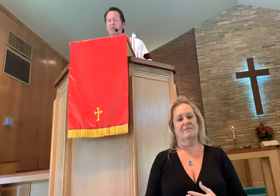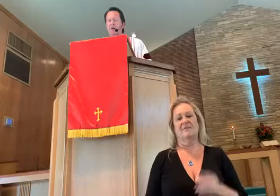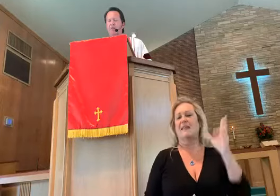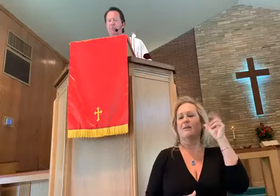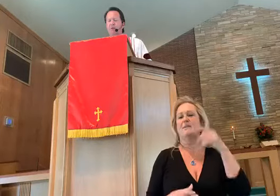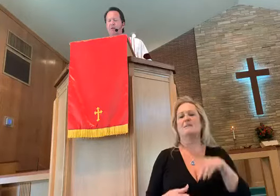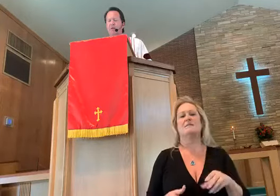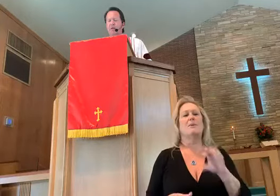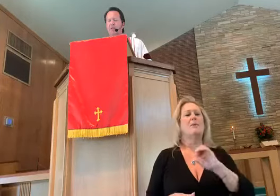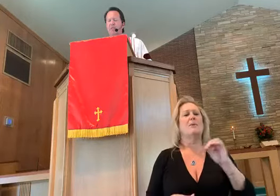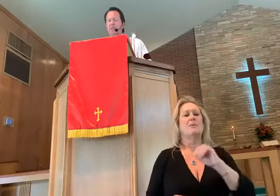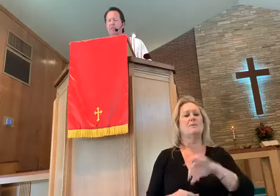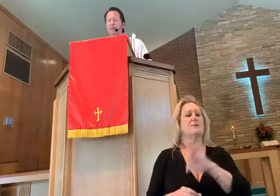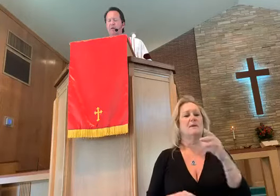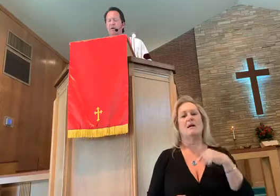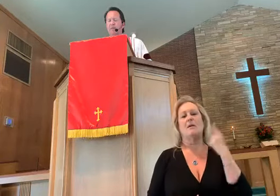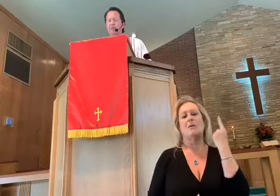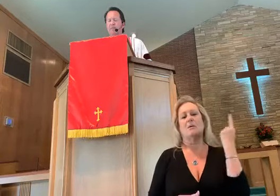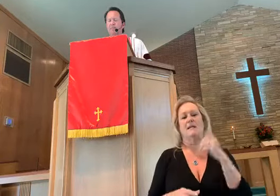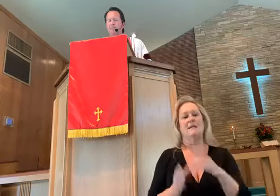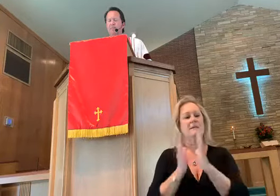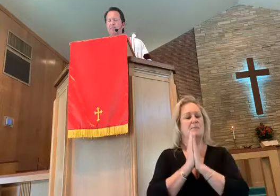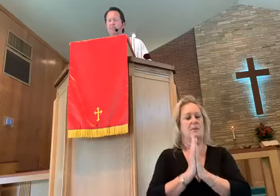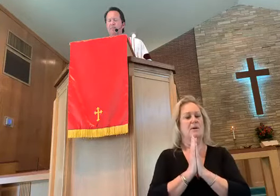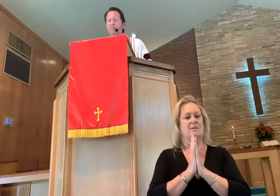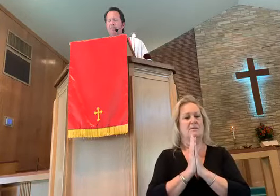Hear us, O Spirit, not only in these prayers,